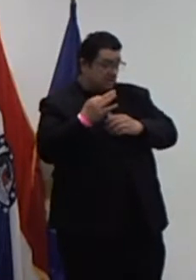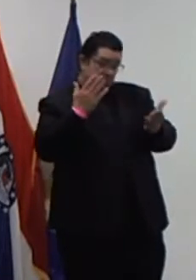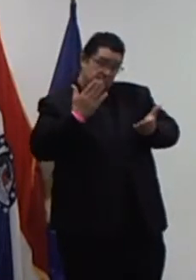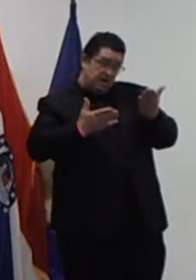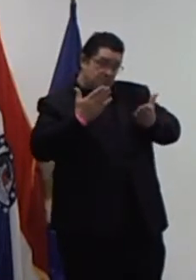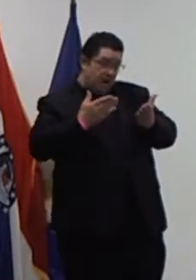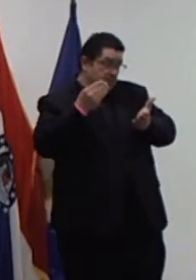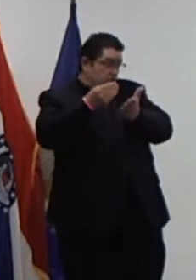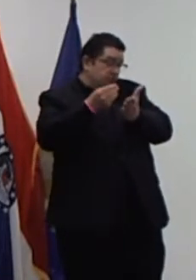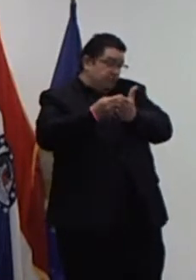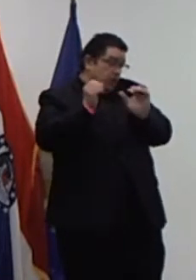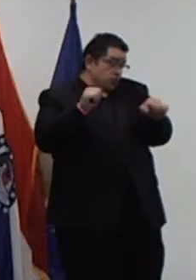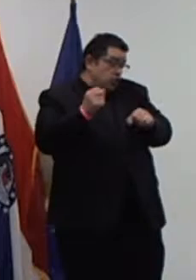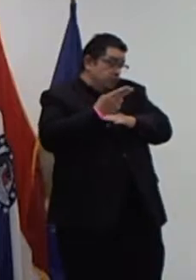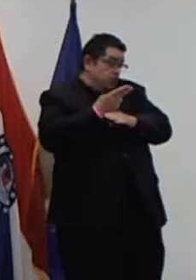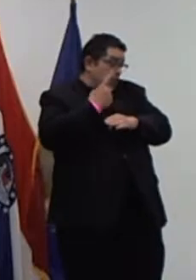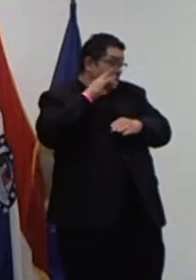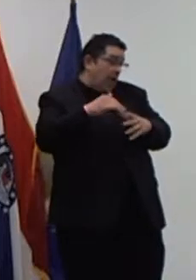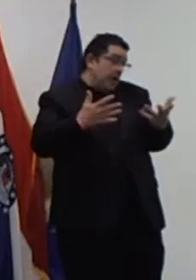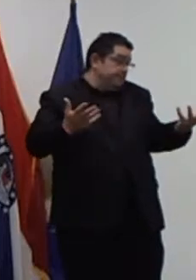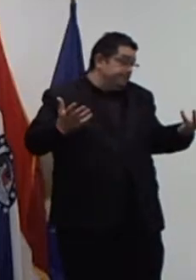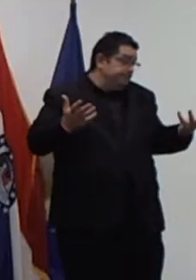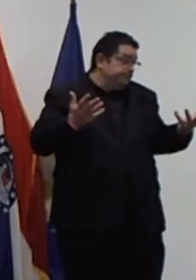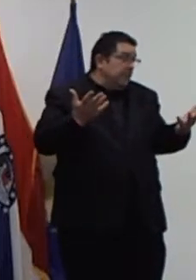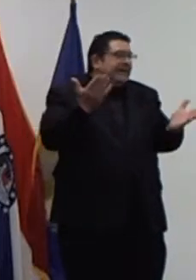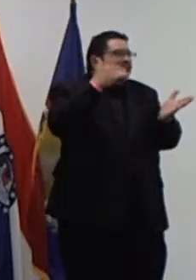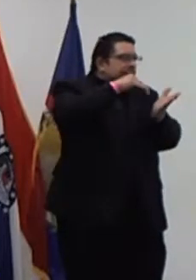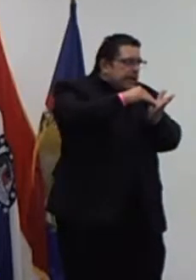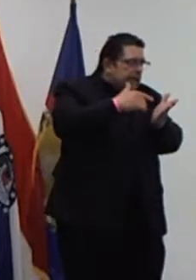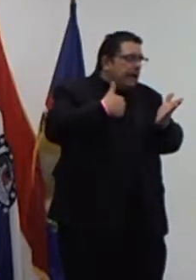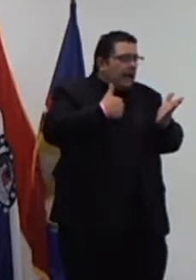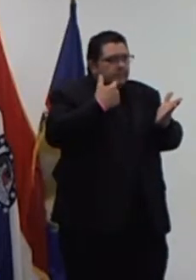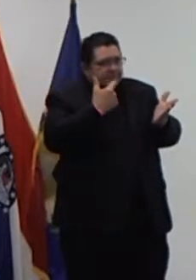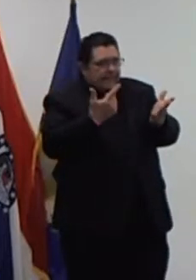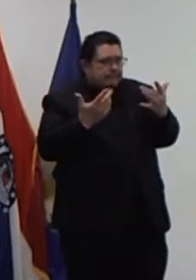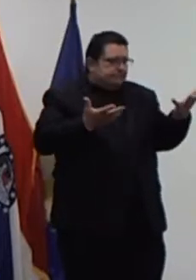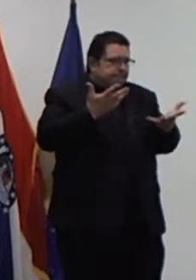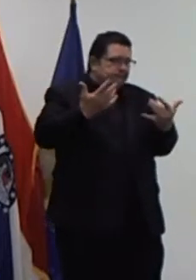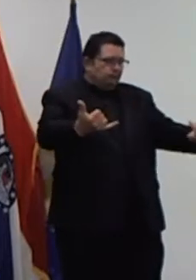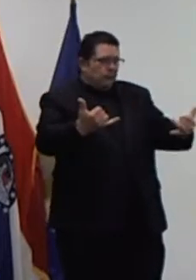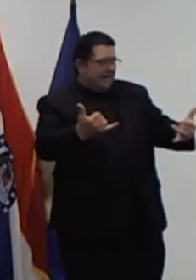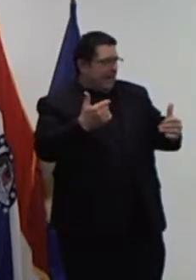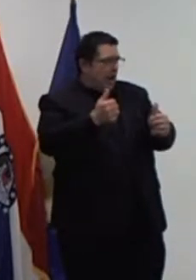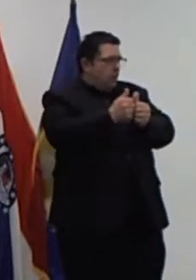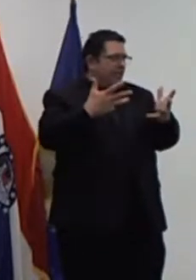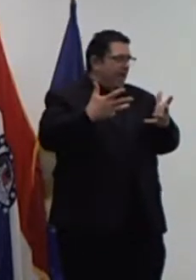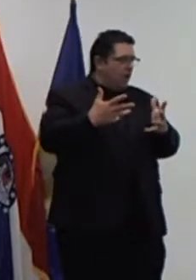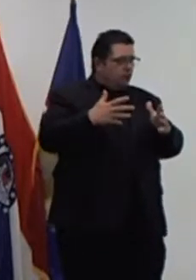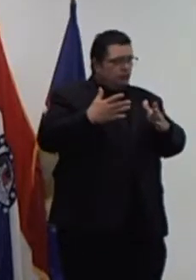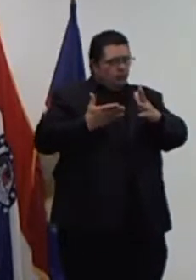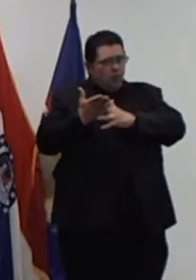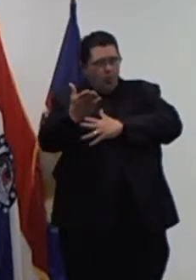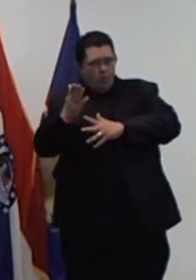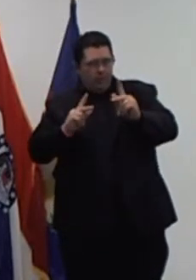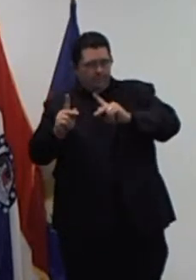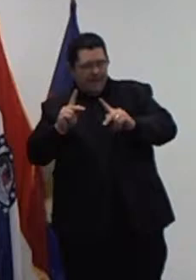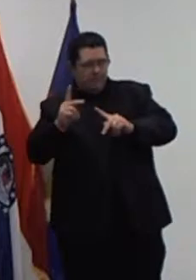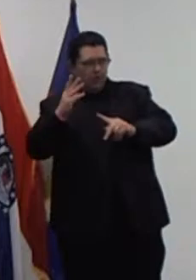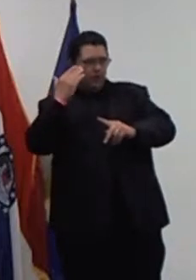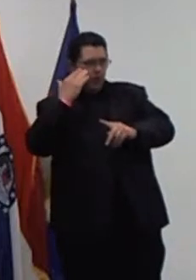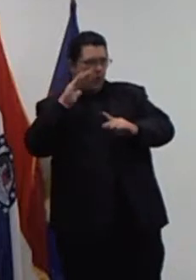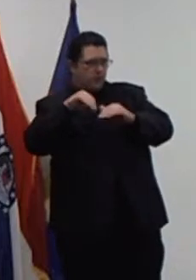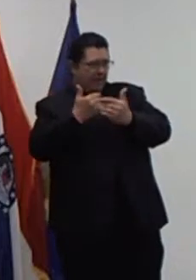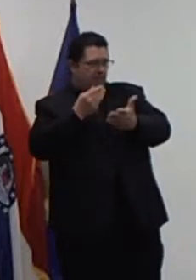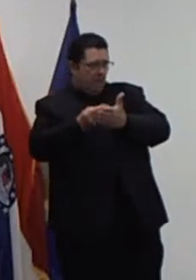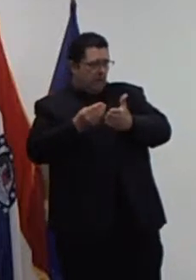that could be utilized for that. You know, but again, I'm telling you that off the cuff here a little bit without going through the people that really knows how that money's